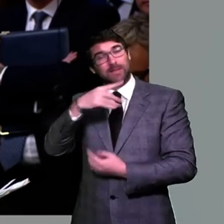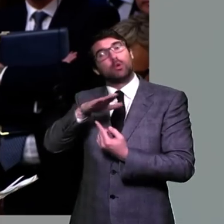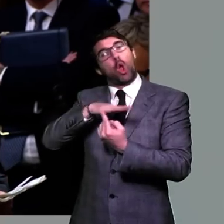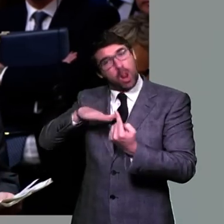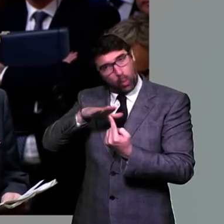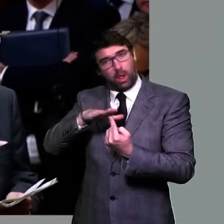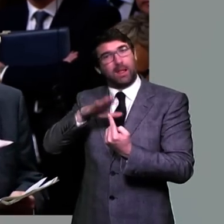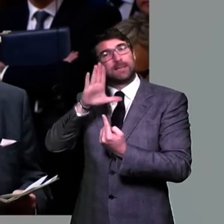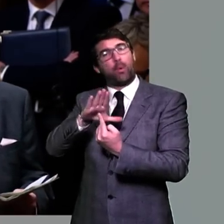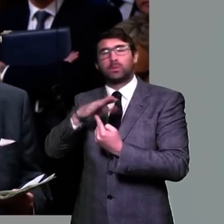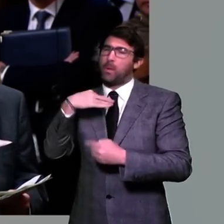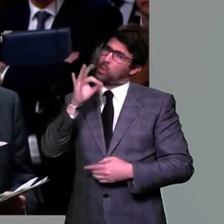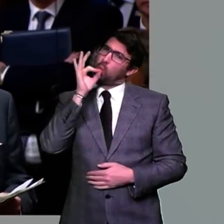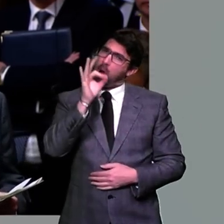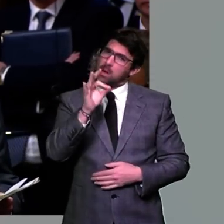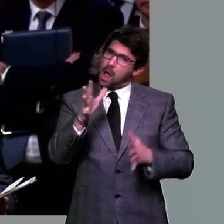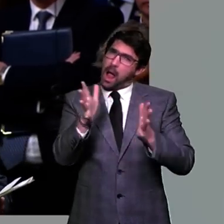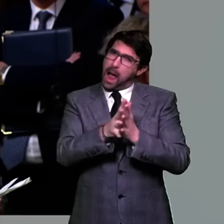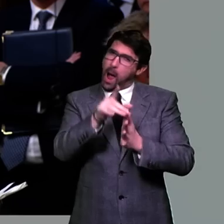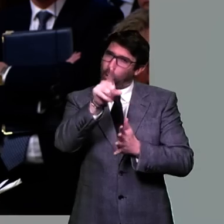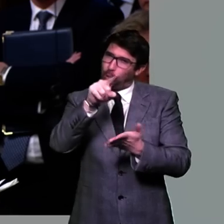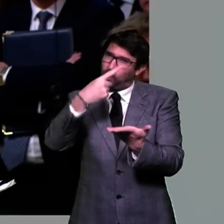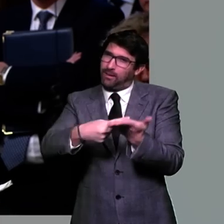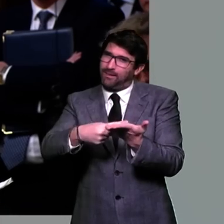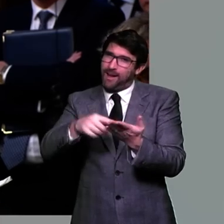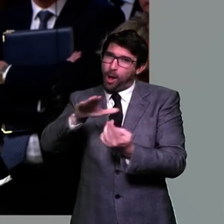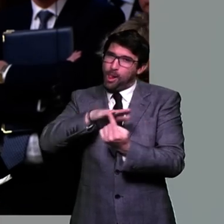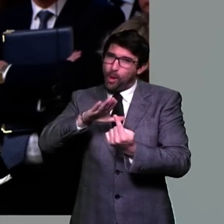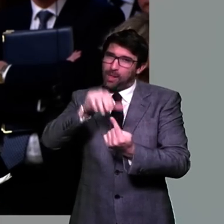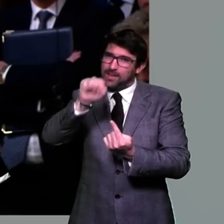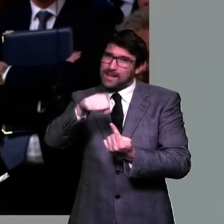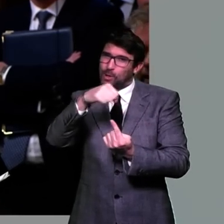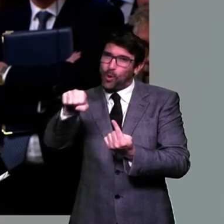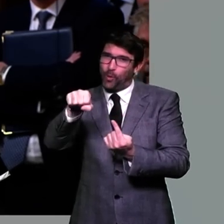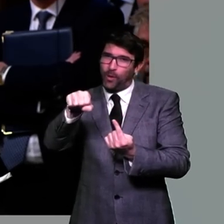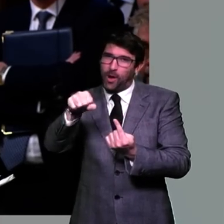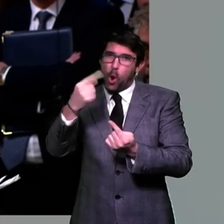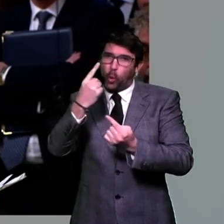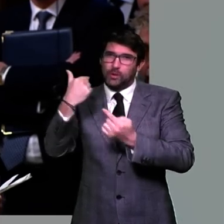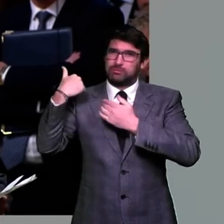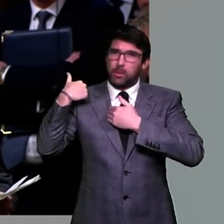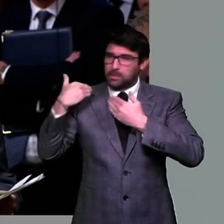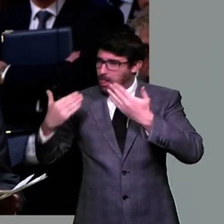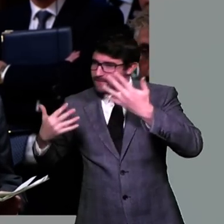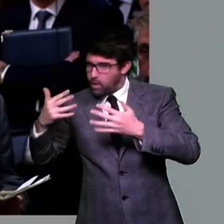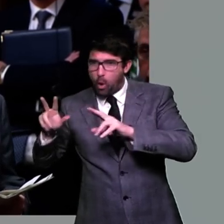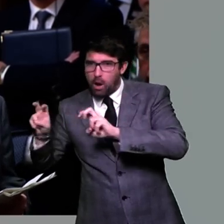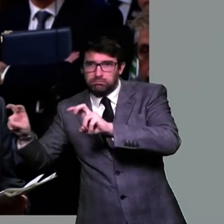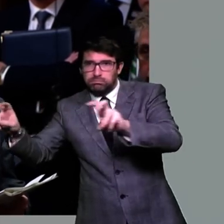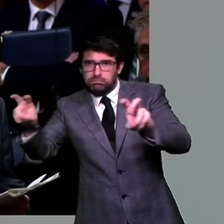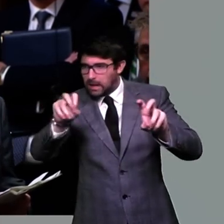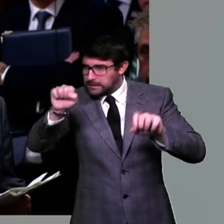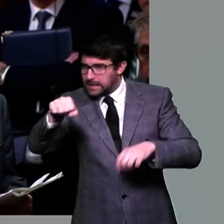measured independently and transparently, and under no circumstances will fracking companies be directly engaged